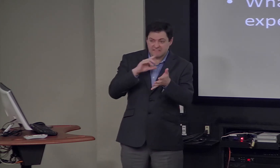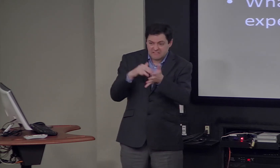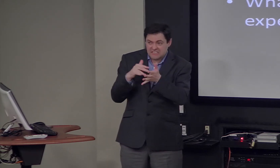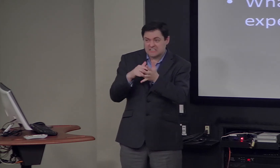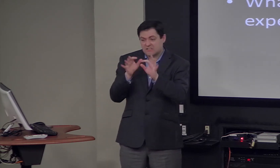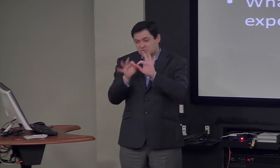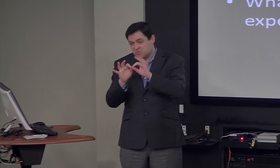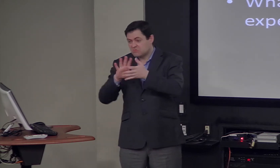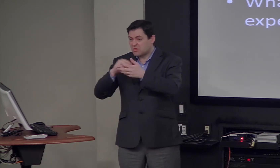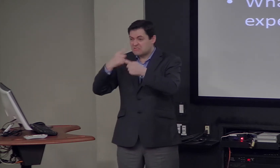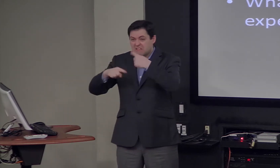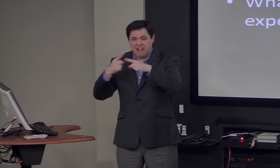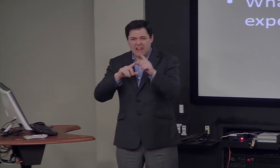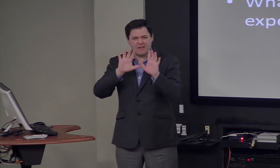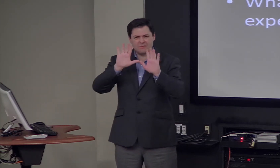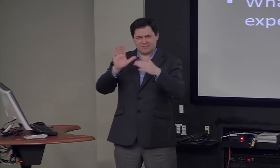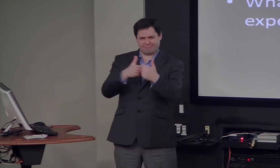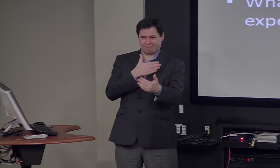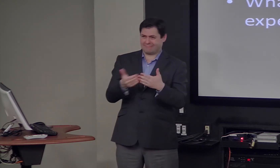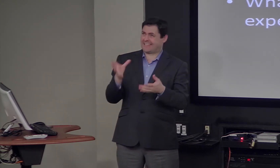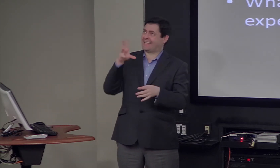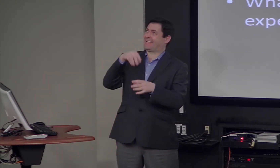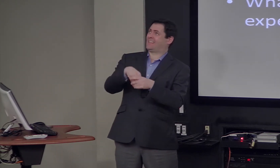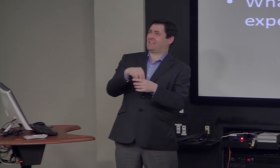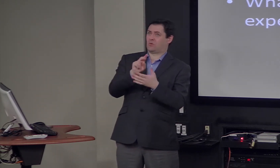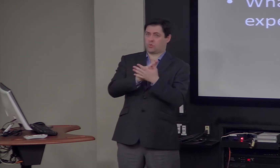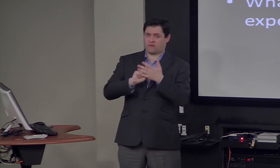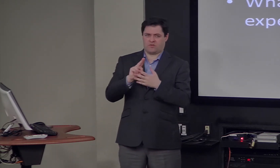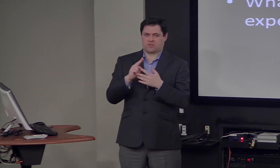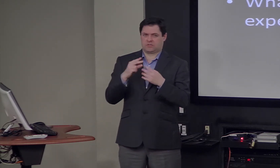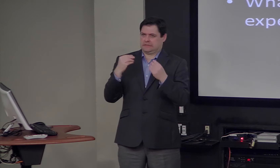If we look at any university student, regardless of what it is that they're studying,